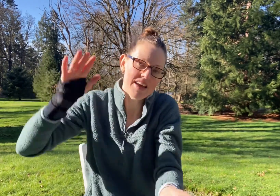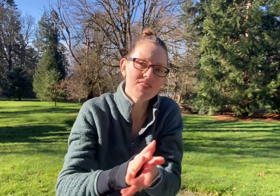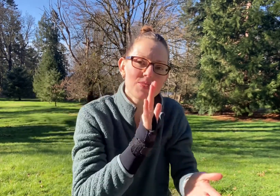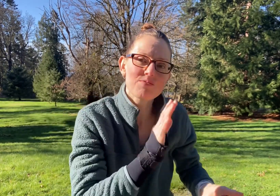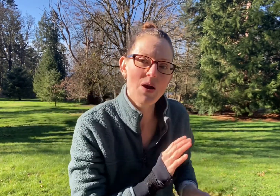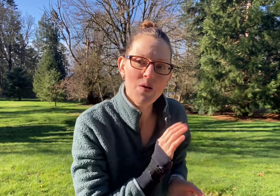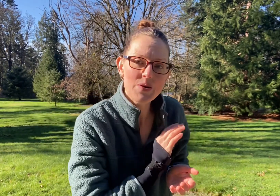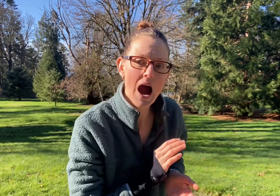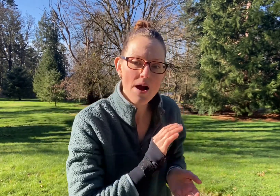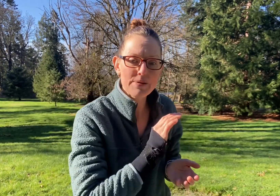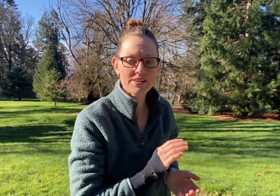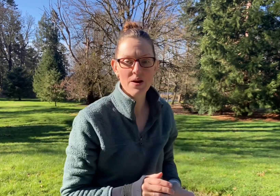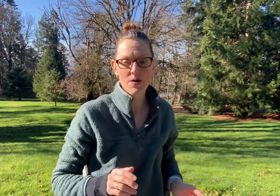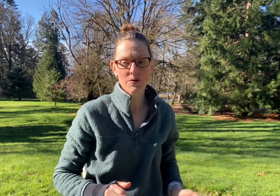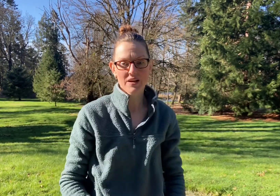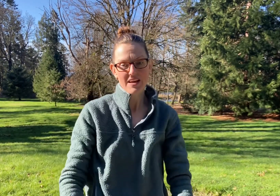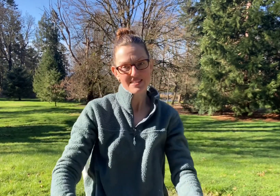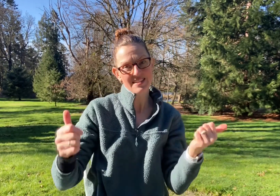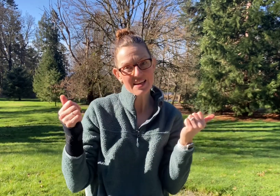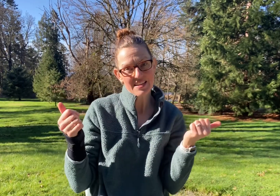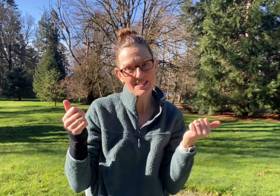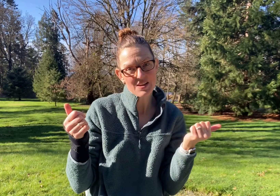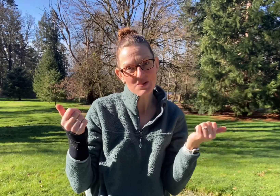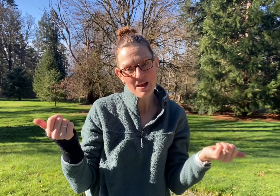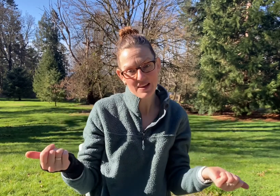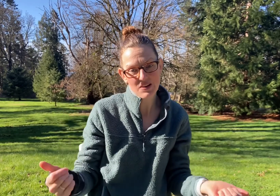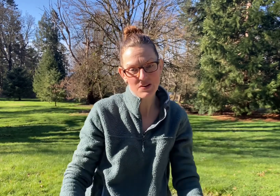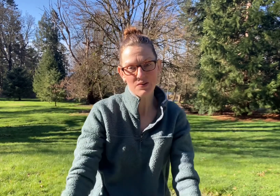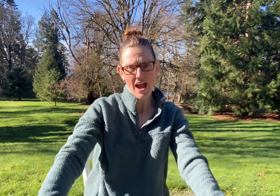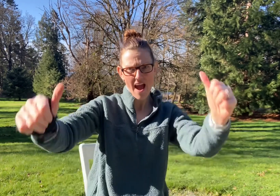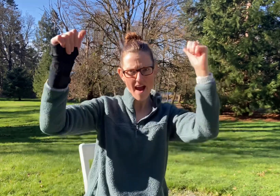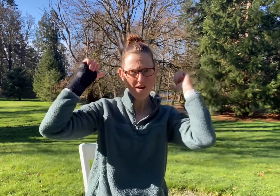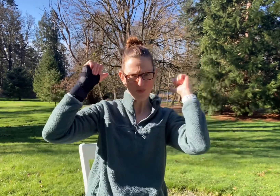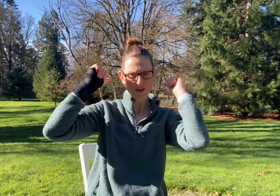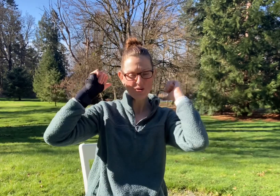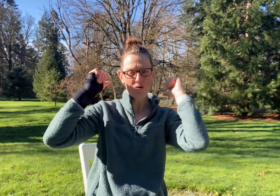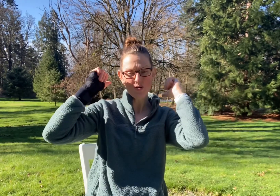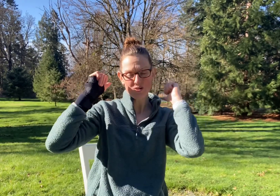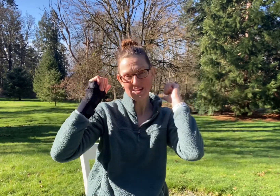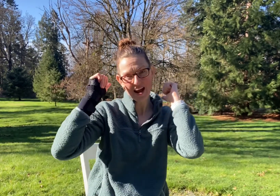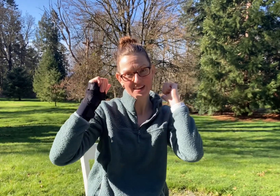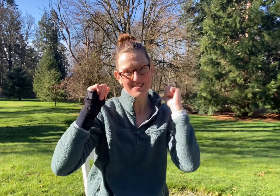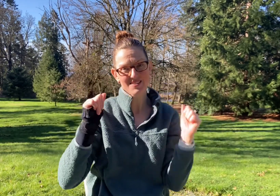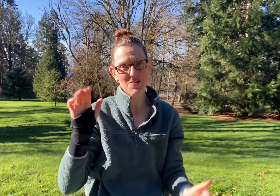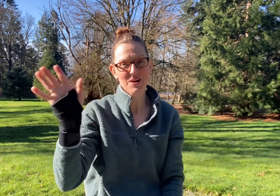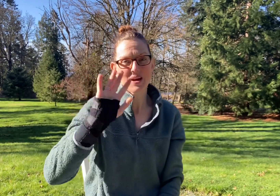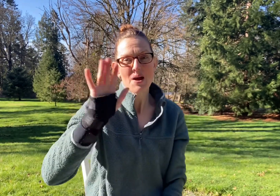the road, hoppy toad. See you soon, raccoon. Out the door, dinosaur.